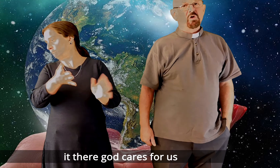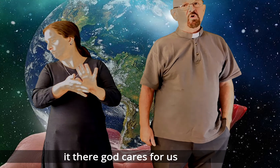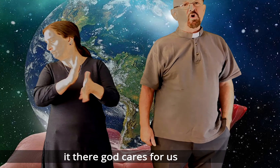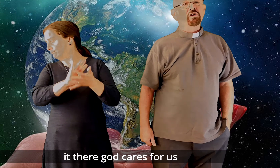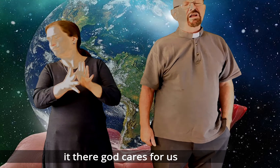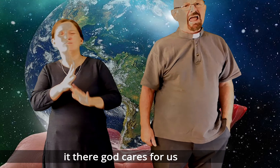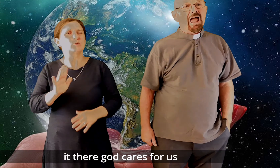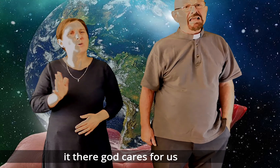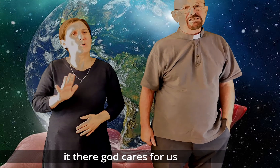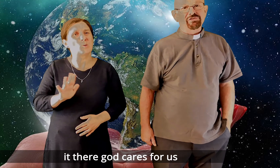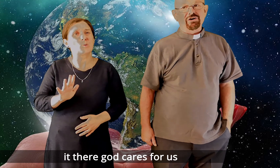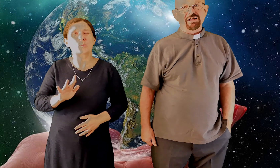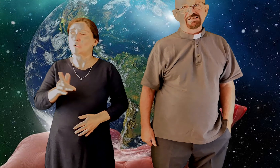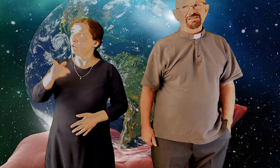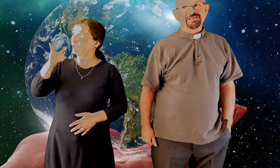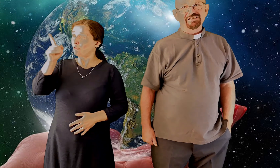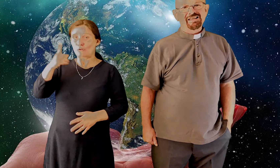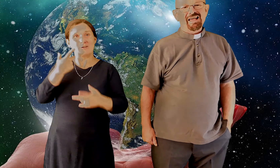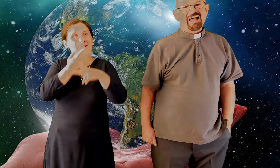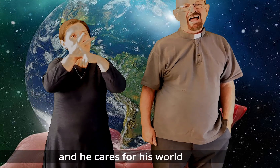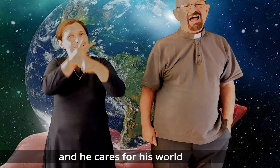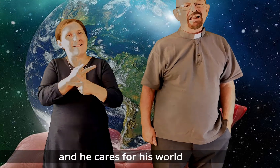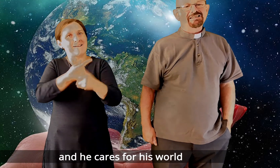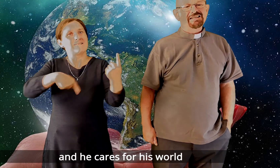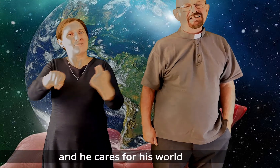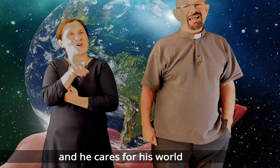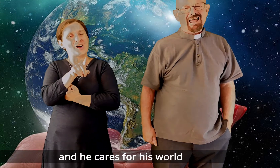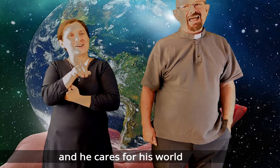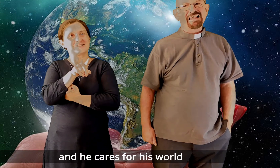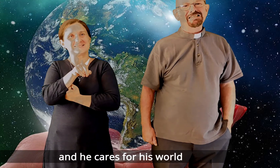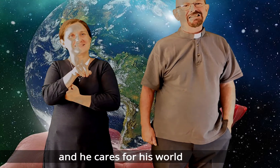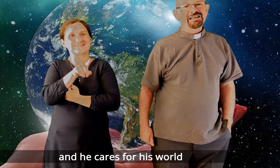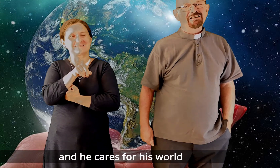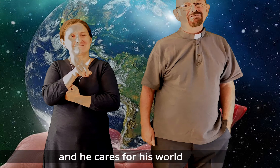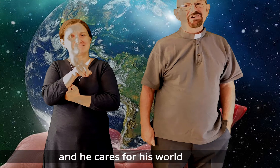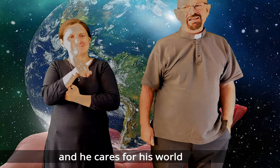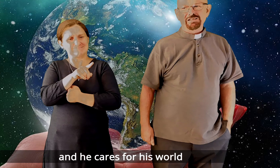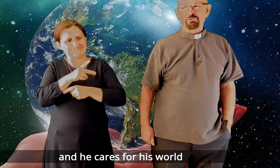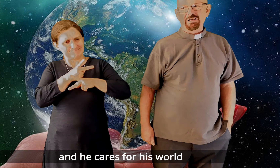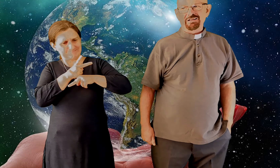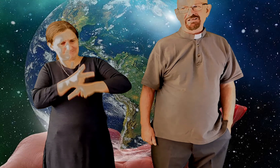God cares for us and he cares for his world.